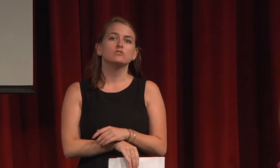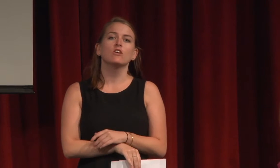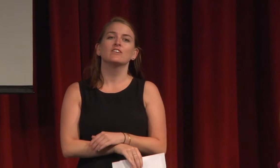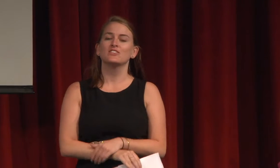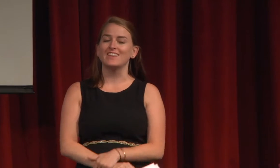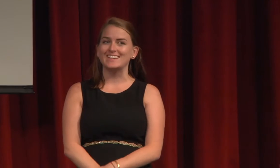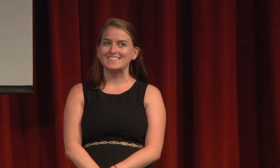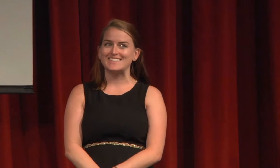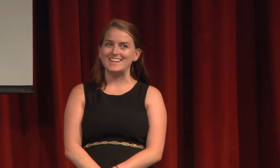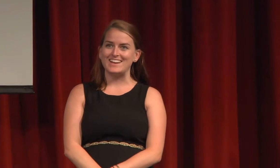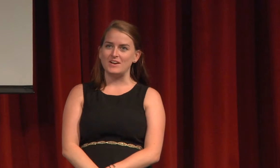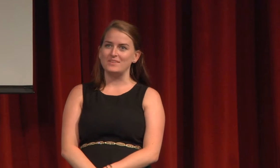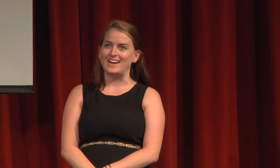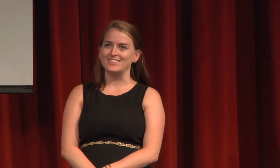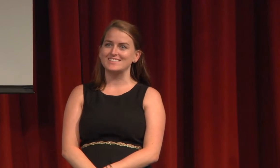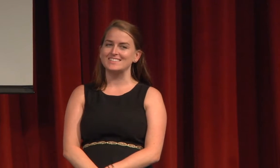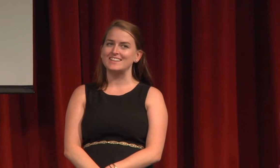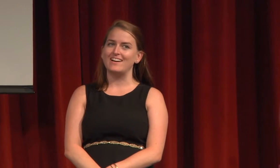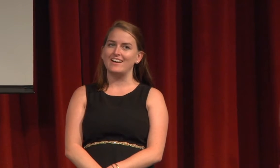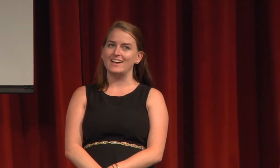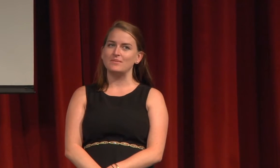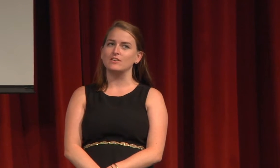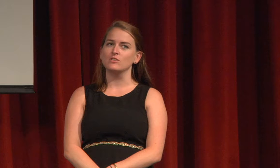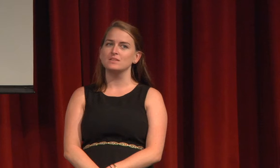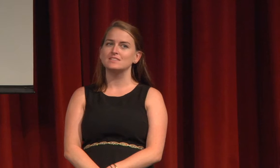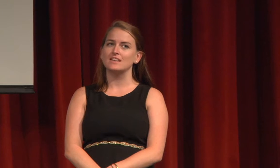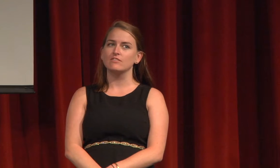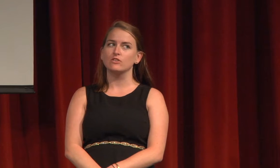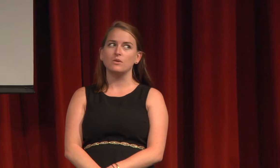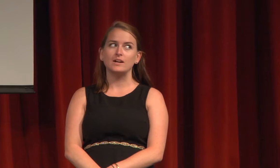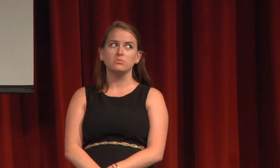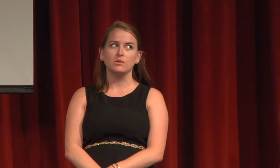So, if you'd like to stand up, now is the time. You've been sitting for a while, probably.